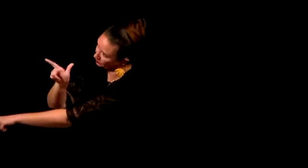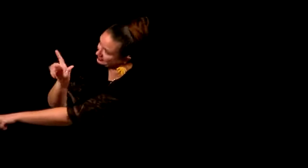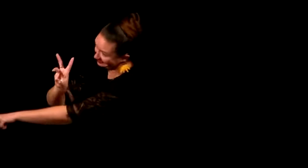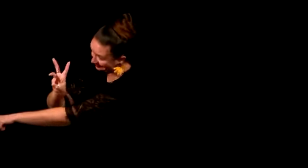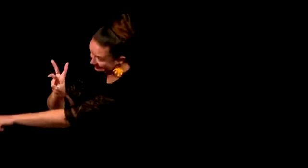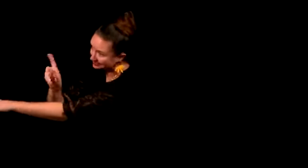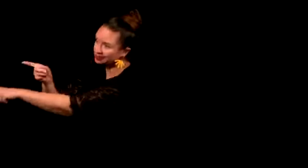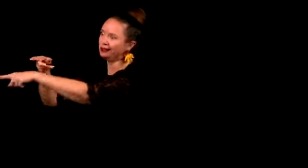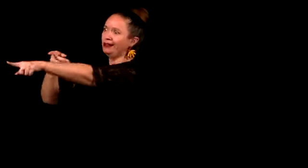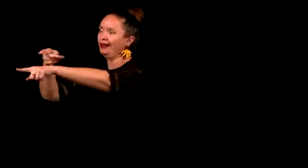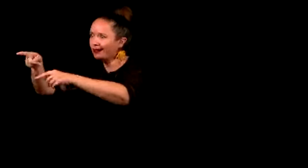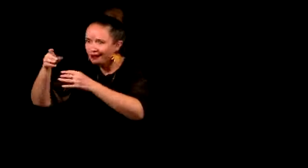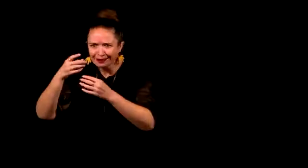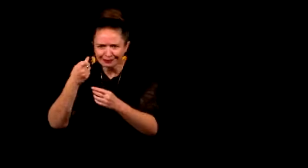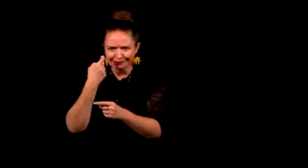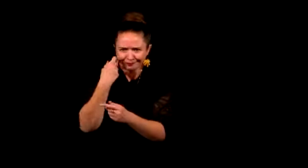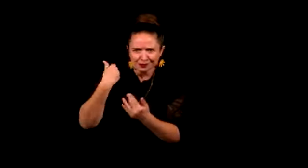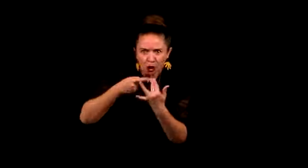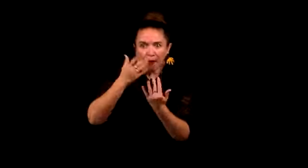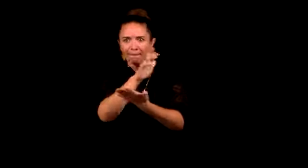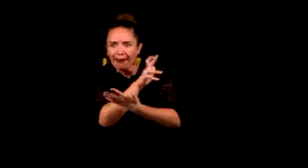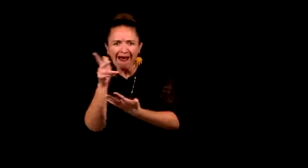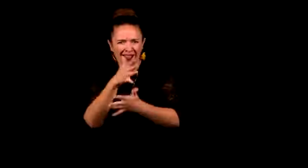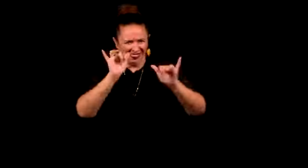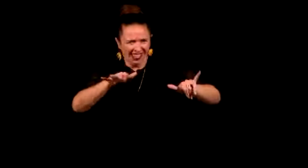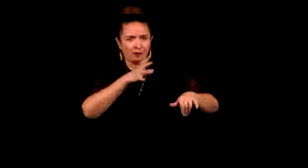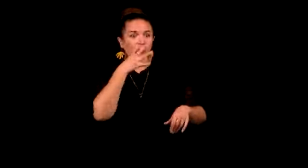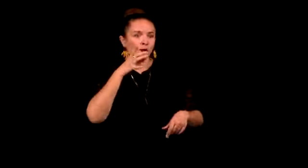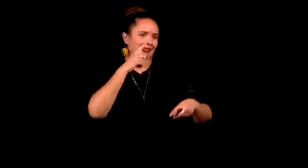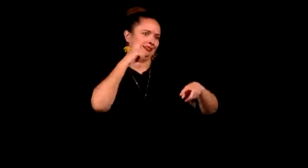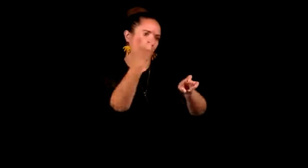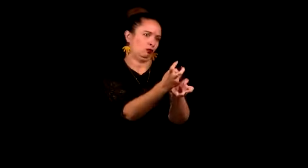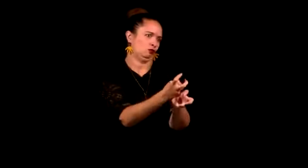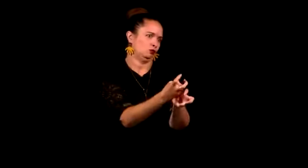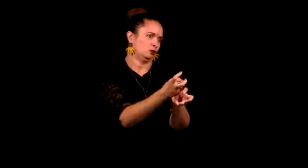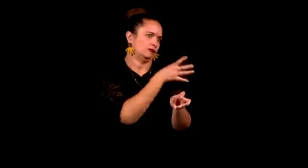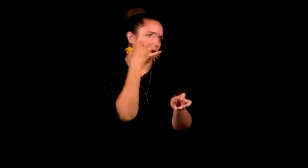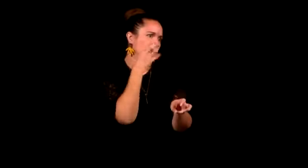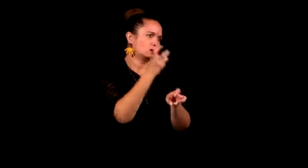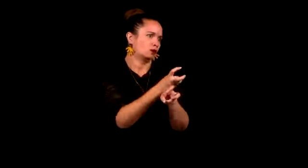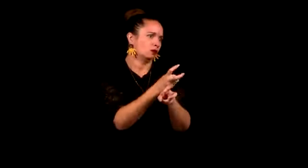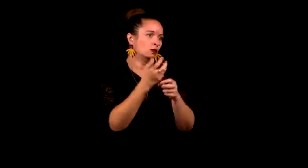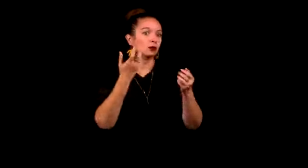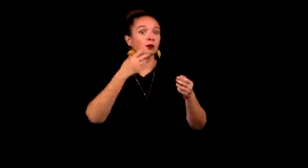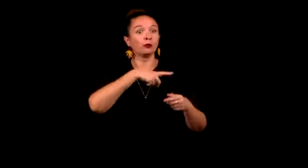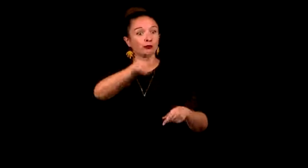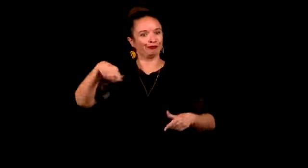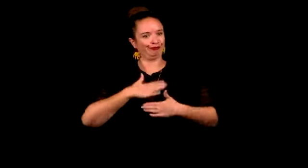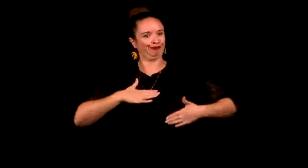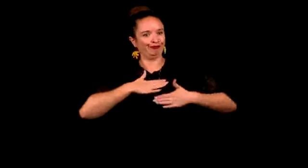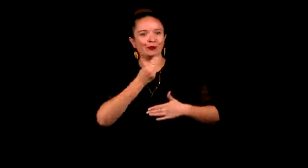Okay, so there's, yep, many different years people have started their farms. Now understand, farm life is